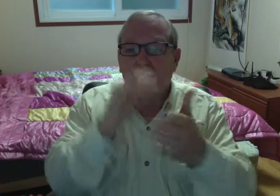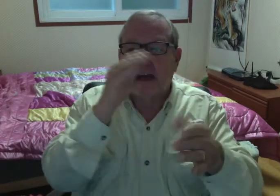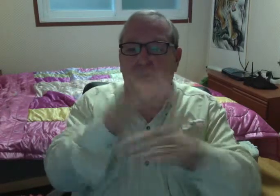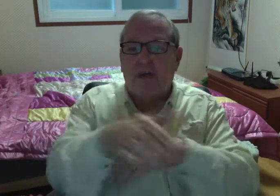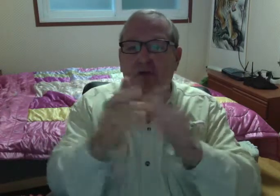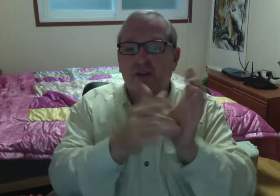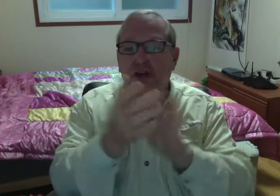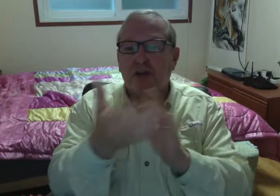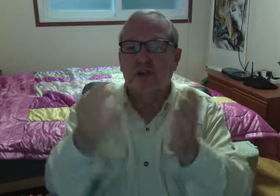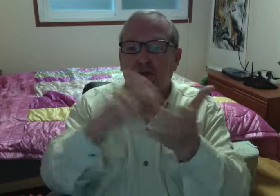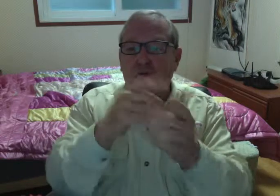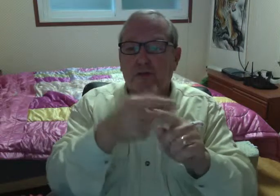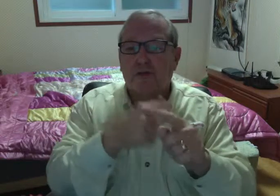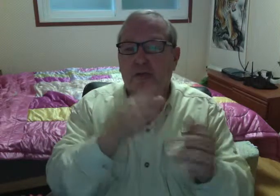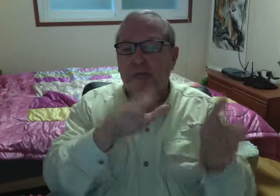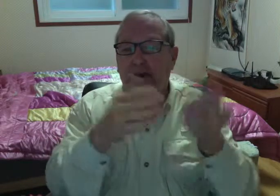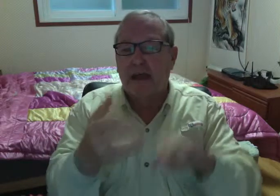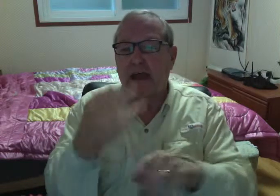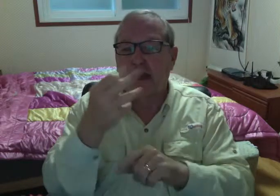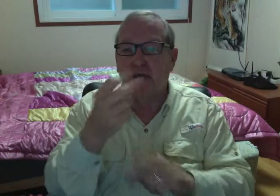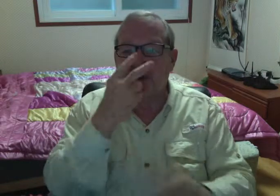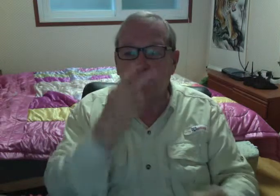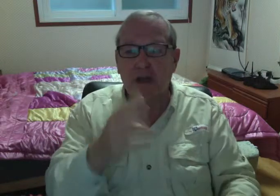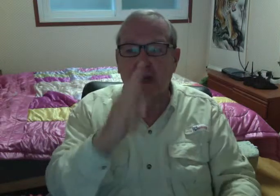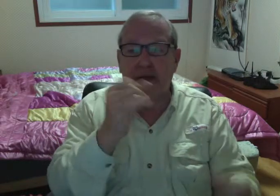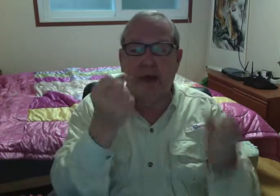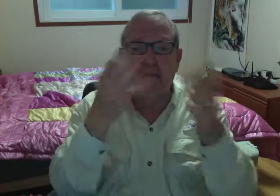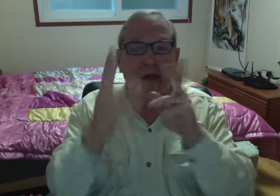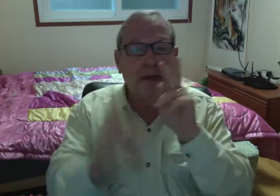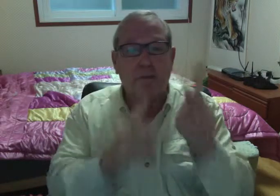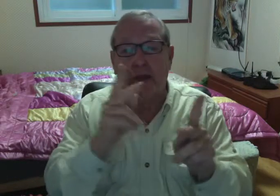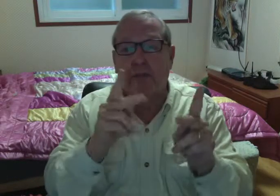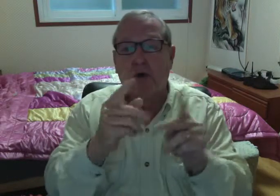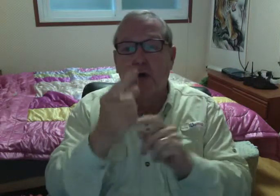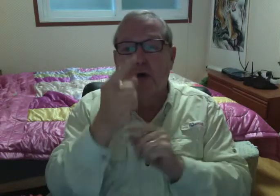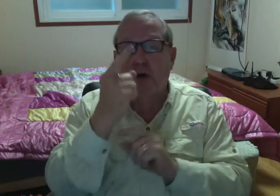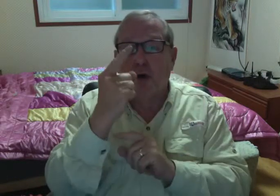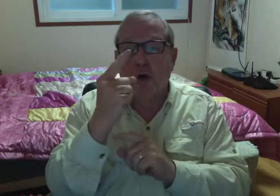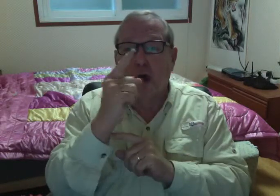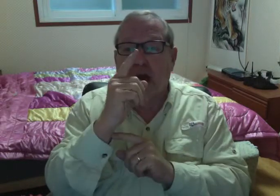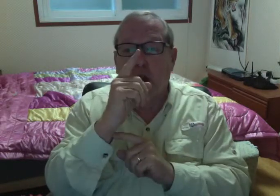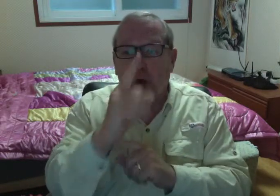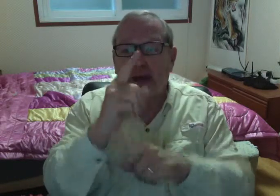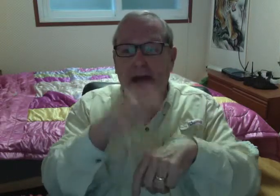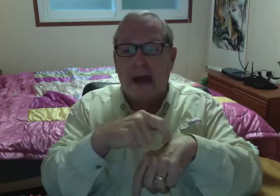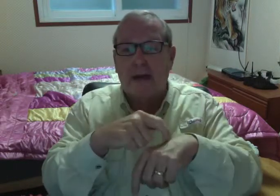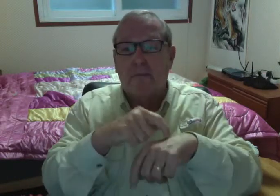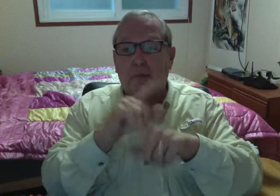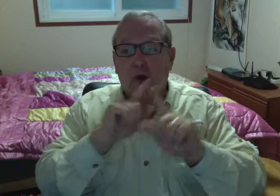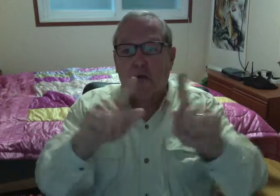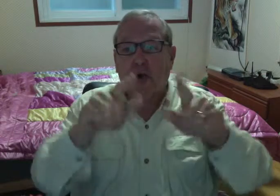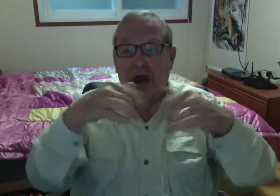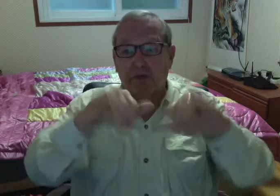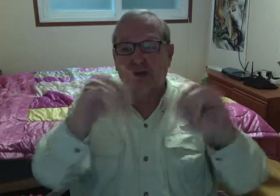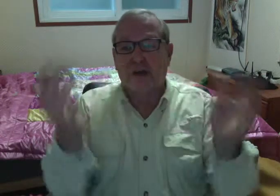by many people. One time, while he was still here on earth, Jesus appeared and